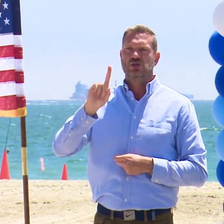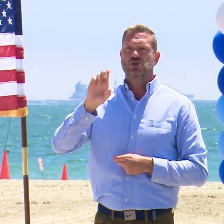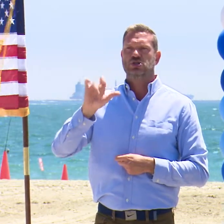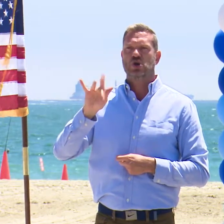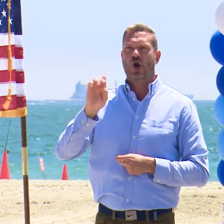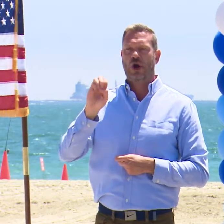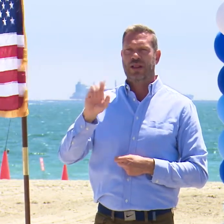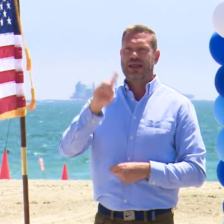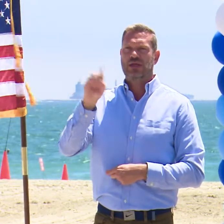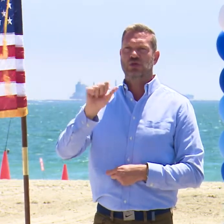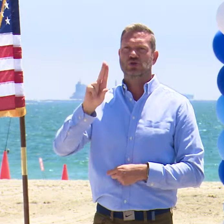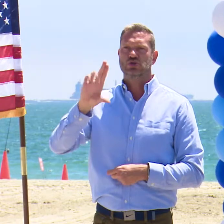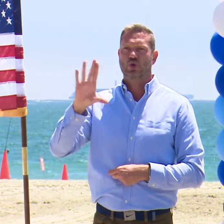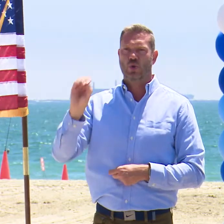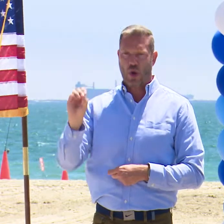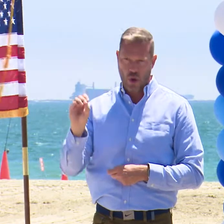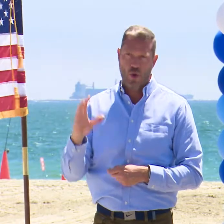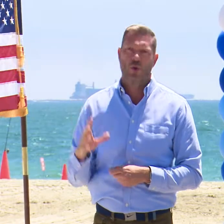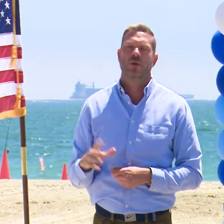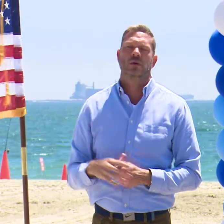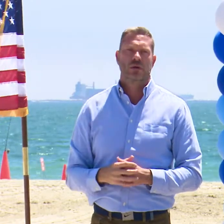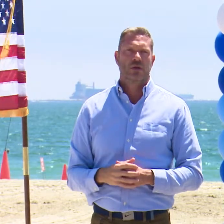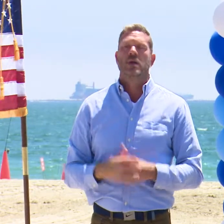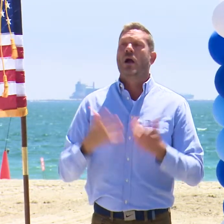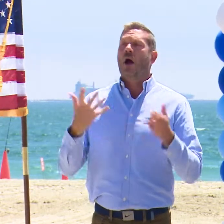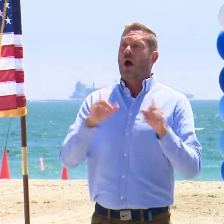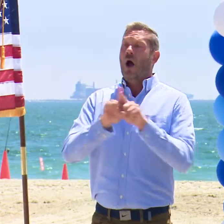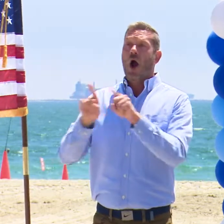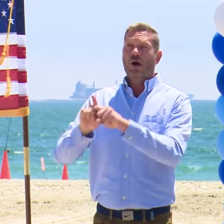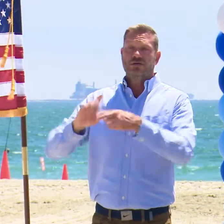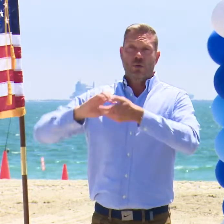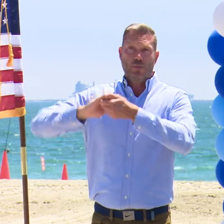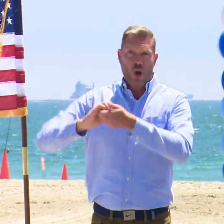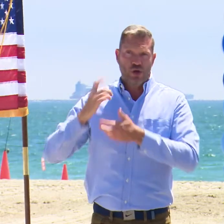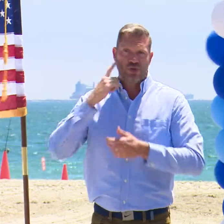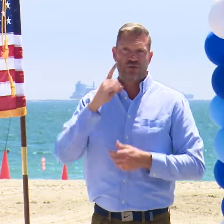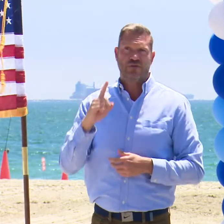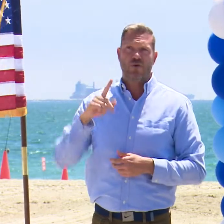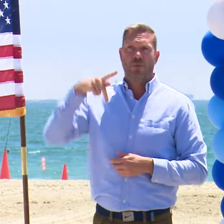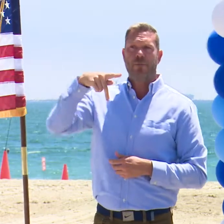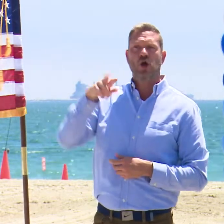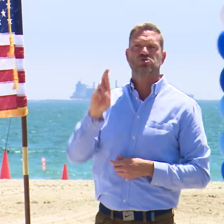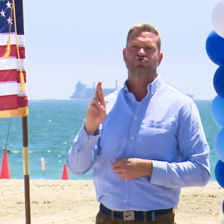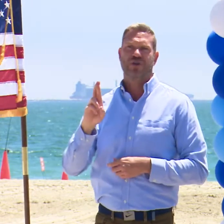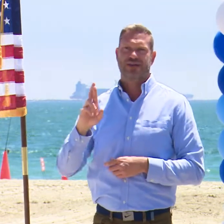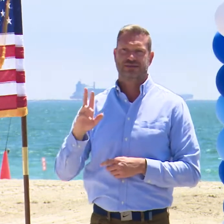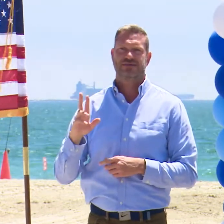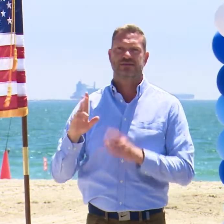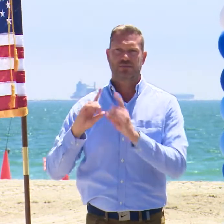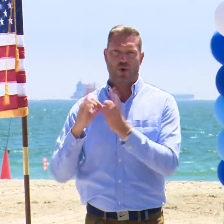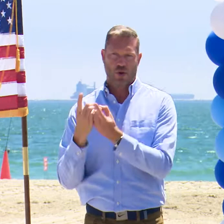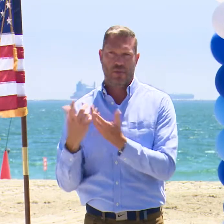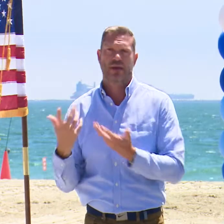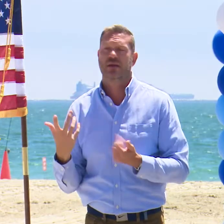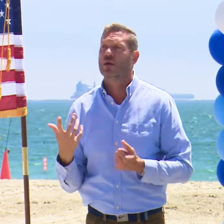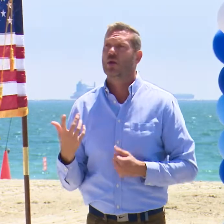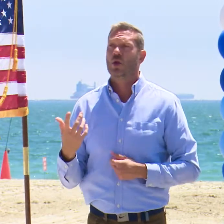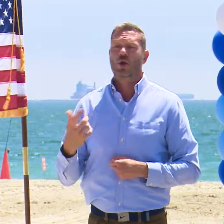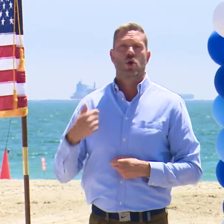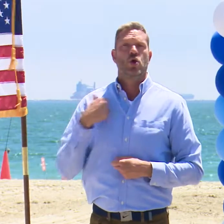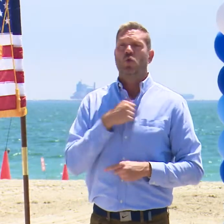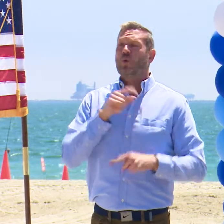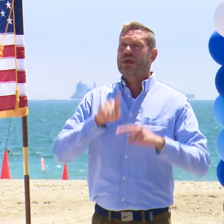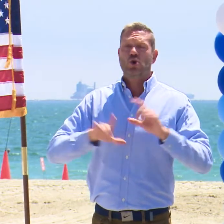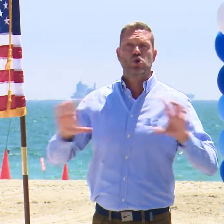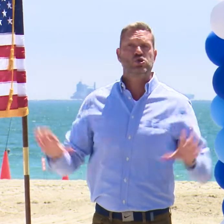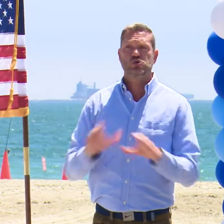effort. Also, our partners in the Parks, Recreation, and Marine Department, we wouldn't be able to do all